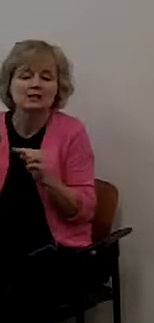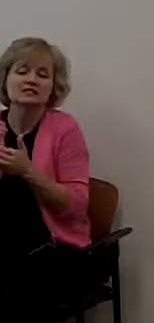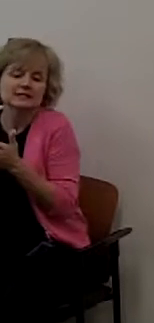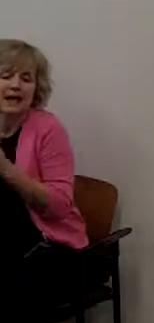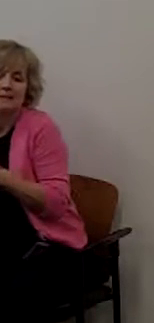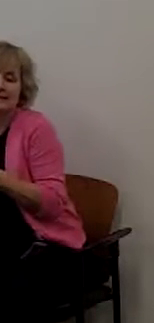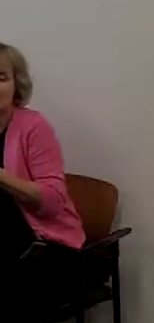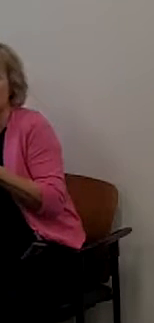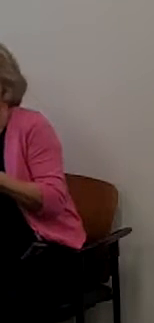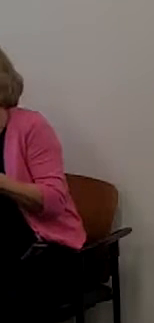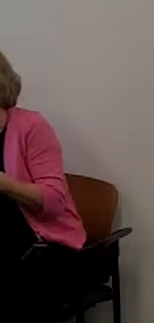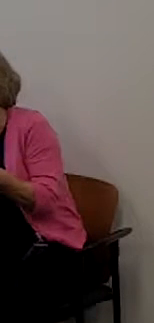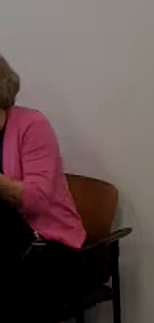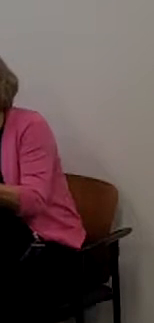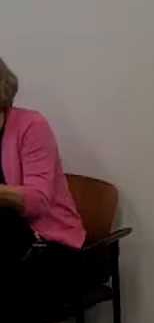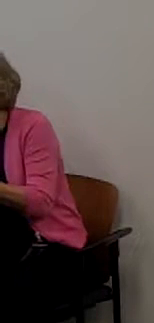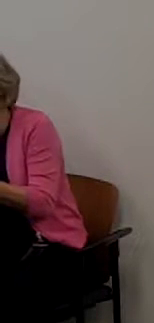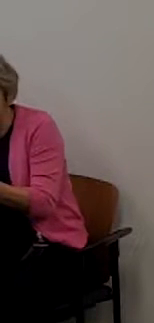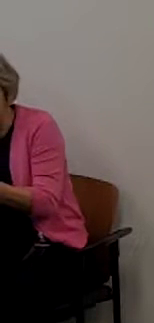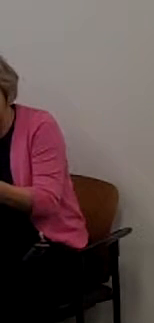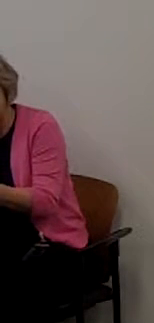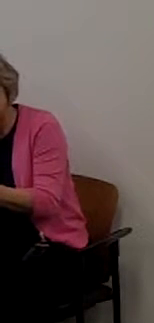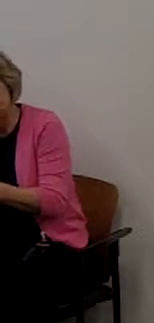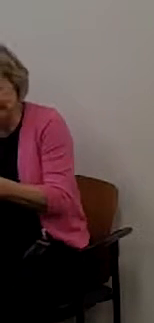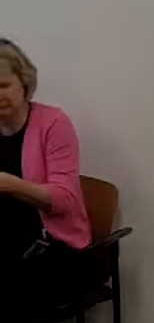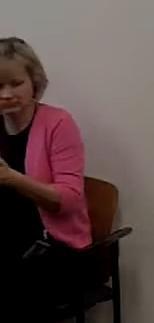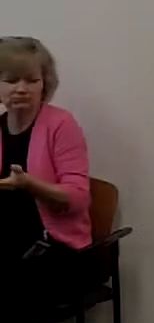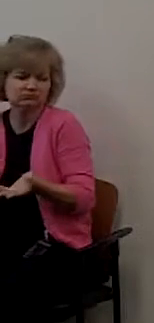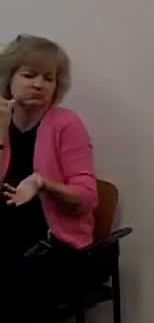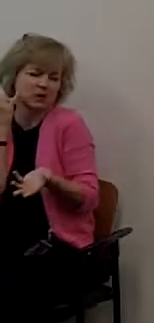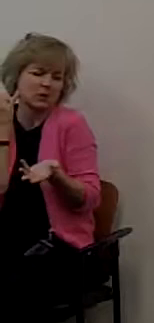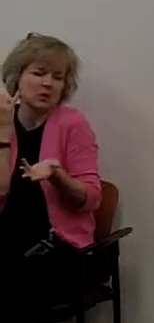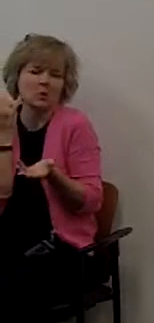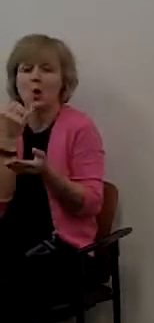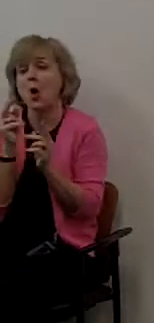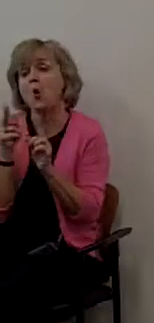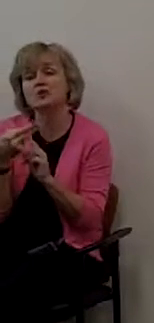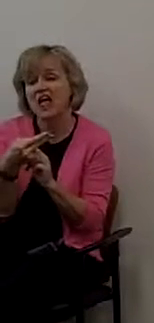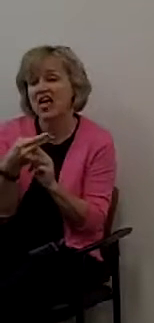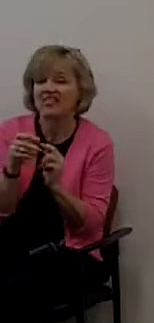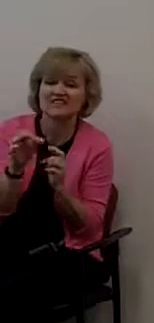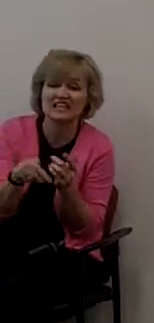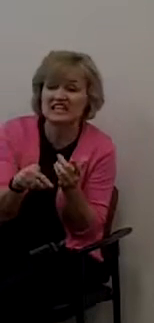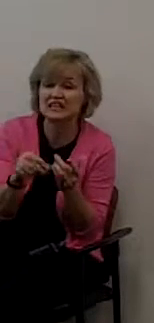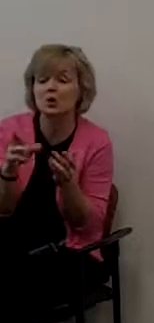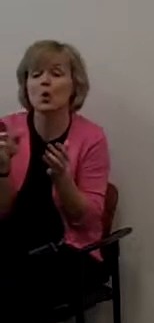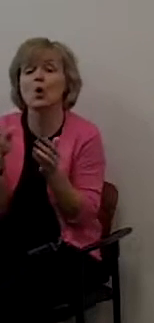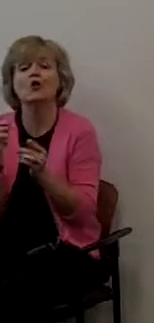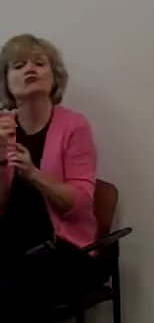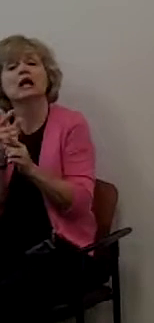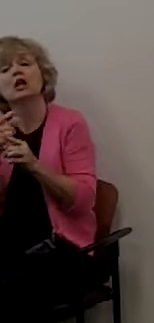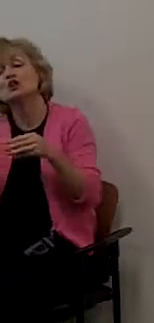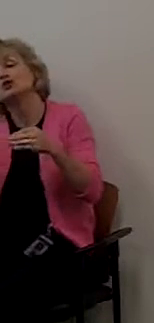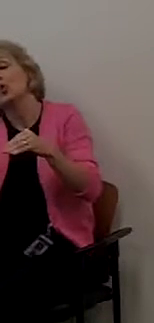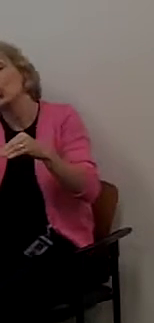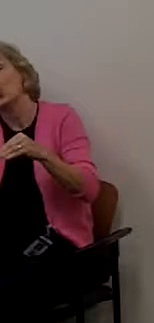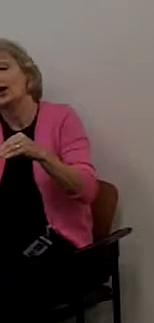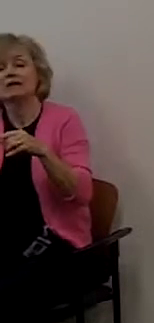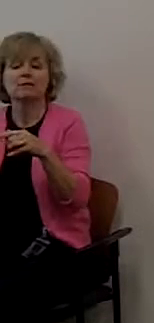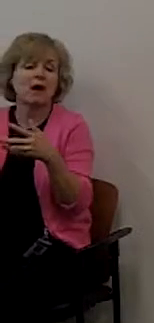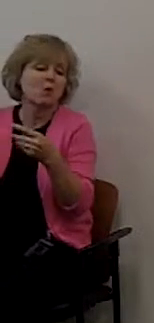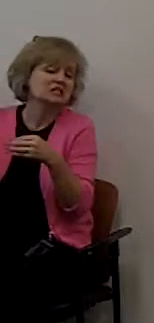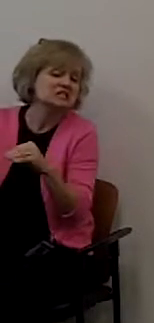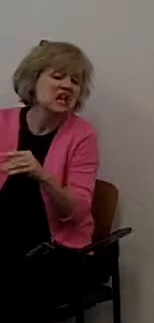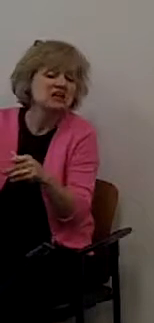kind of like what niche you want to fill. So like hotels and just regular storefronts, those are all small